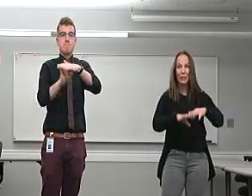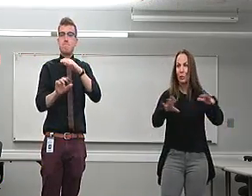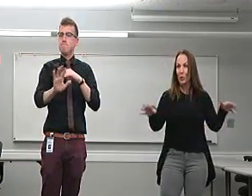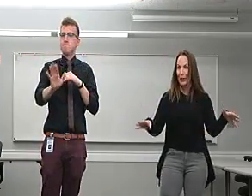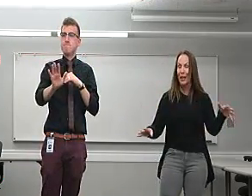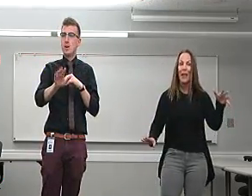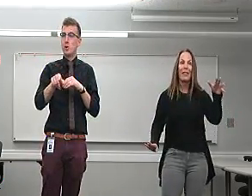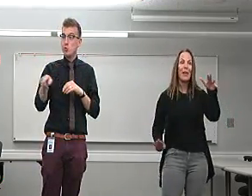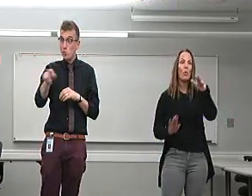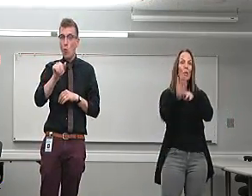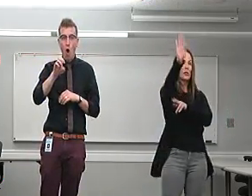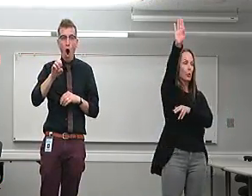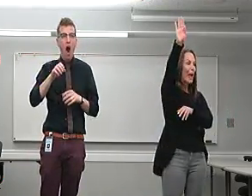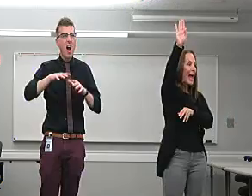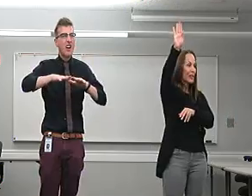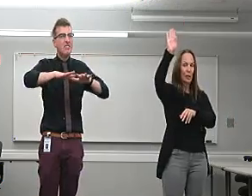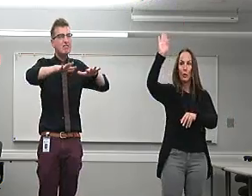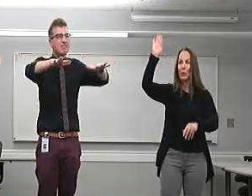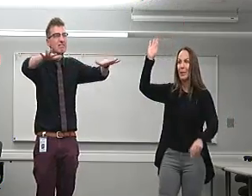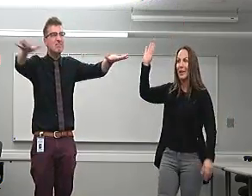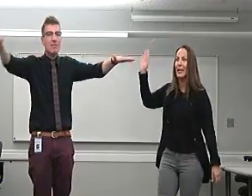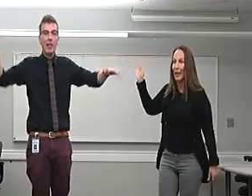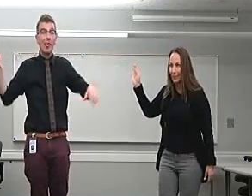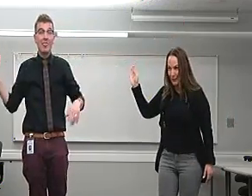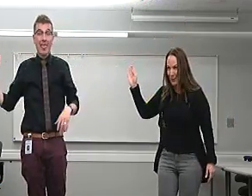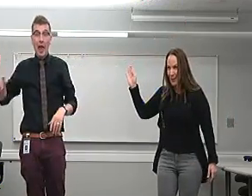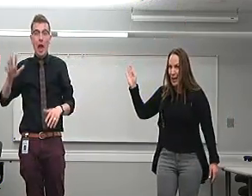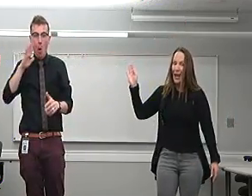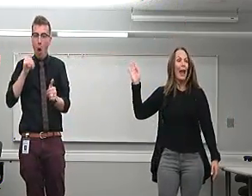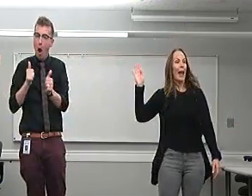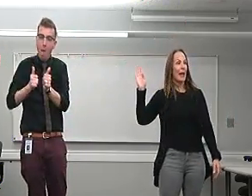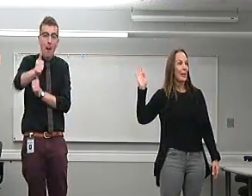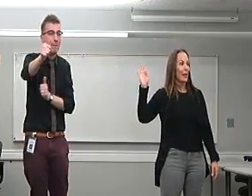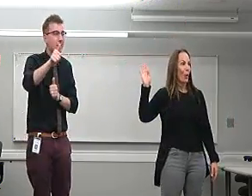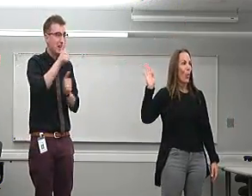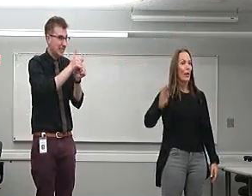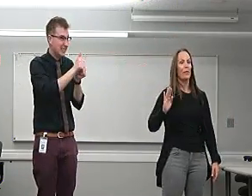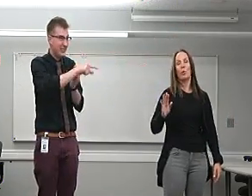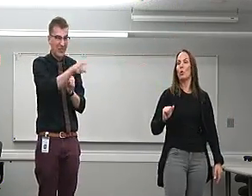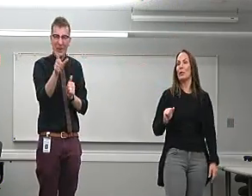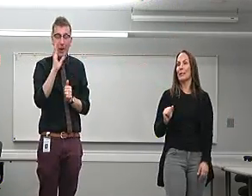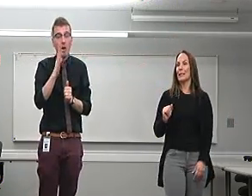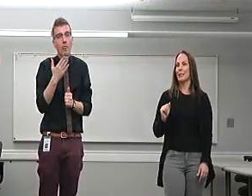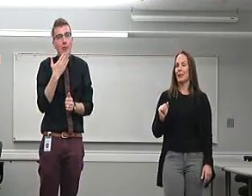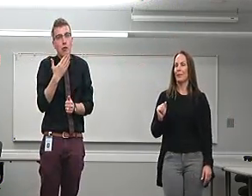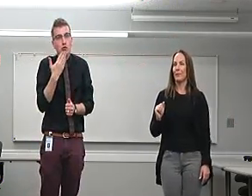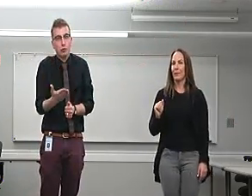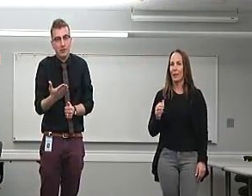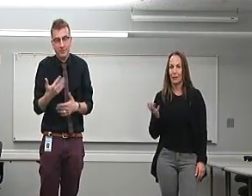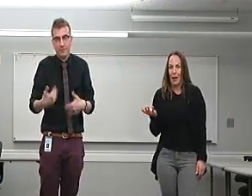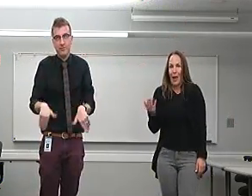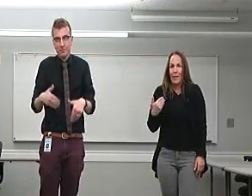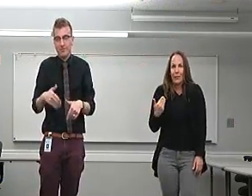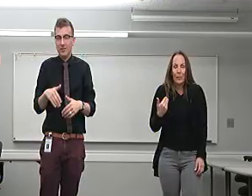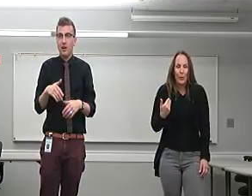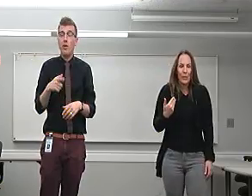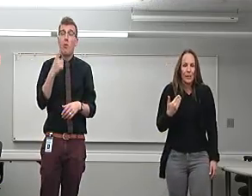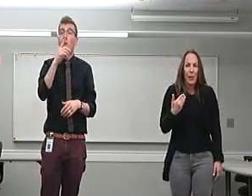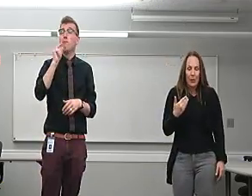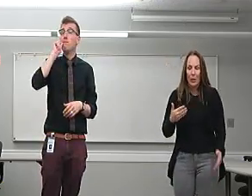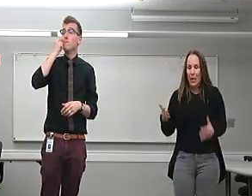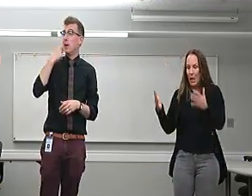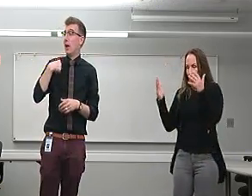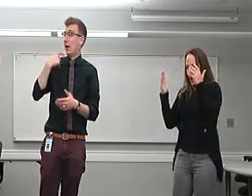They will surpass you, thank heavens. And one of the coolest things that I've experienced as a mother